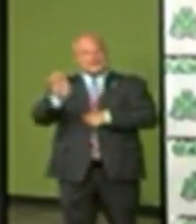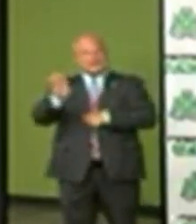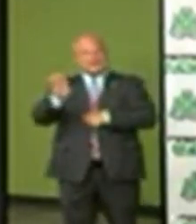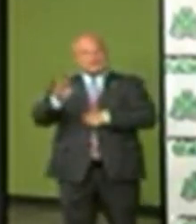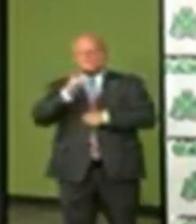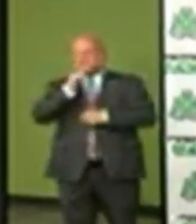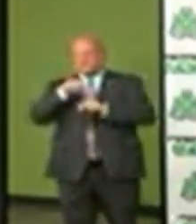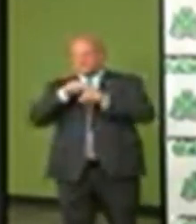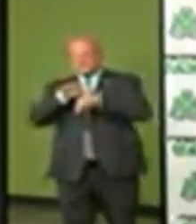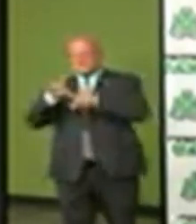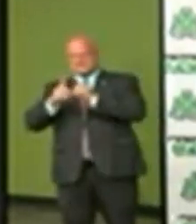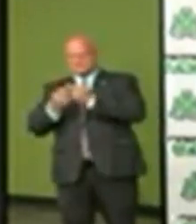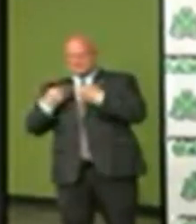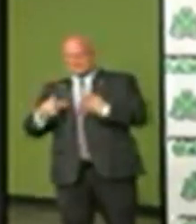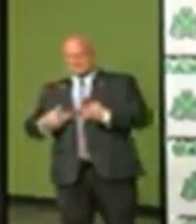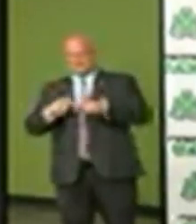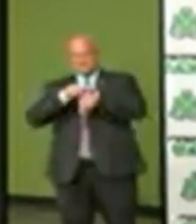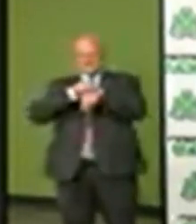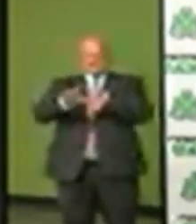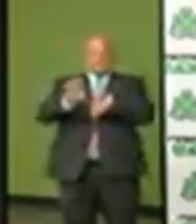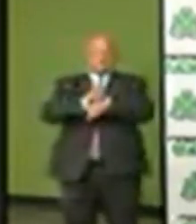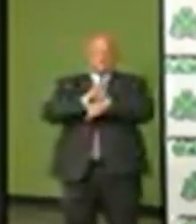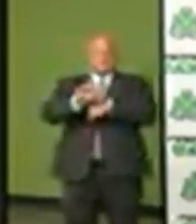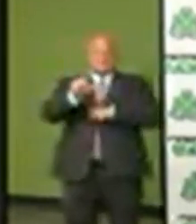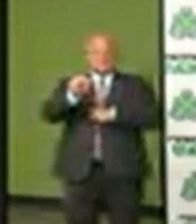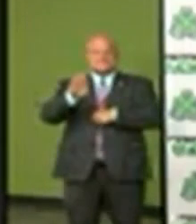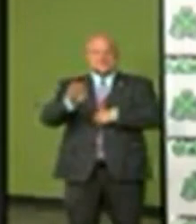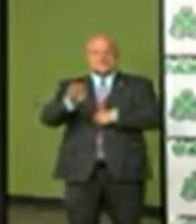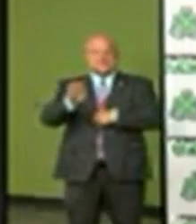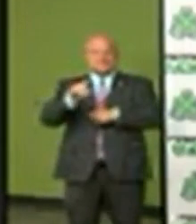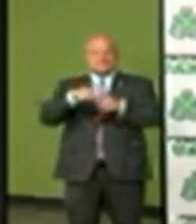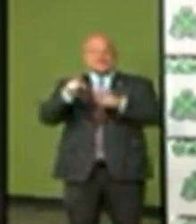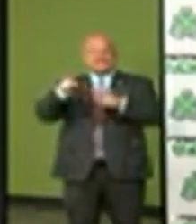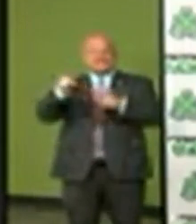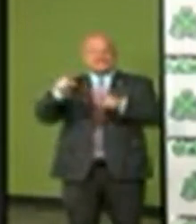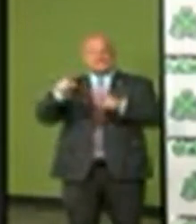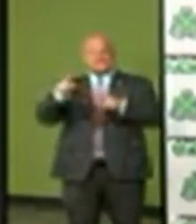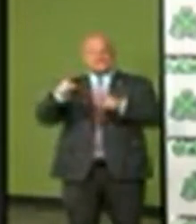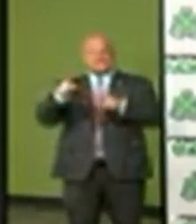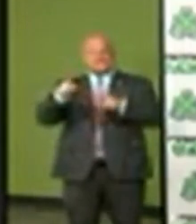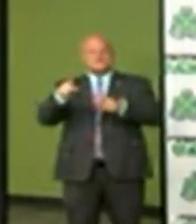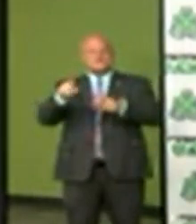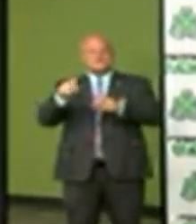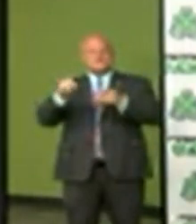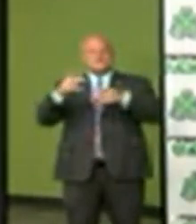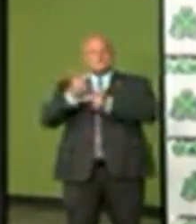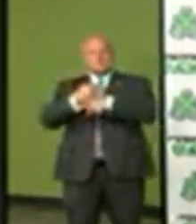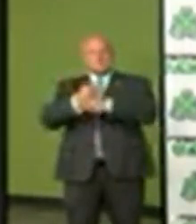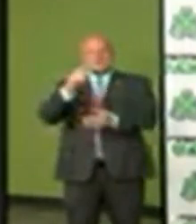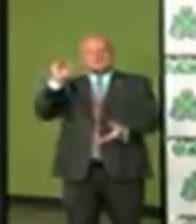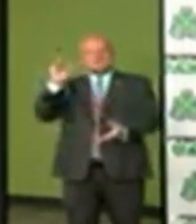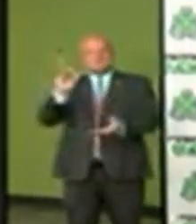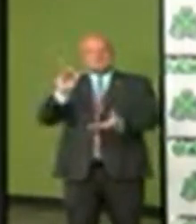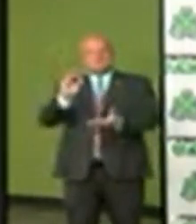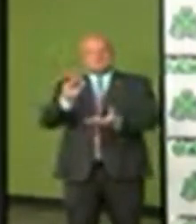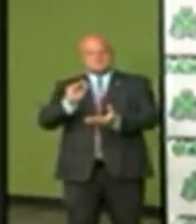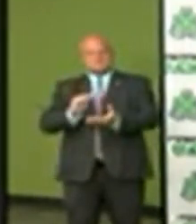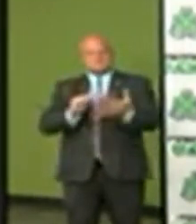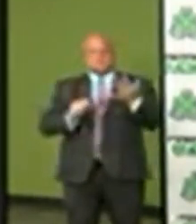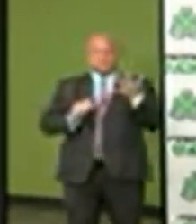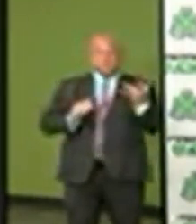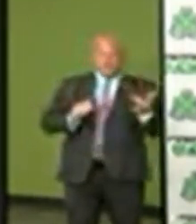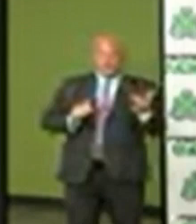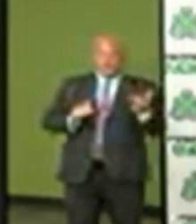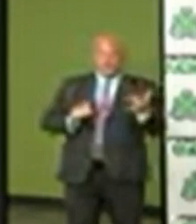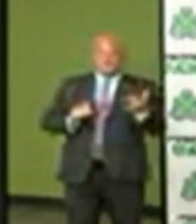send it to the Department of Health, and the commercial lab is decreasing in its production. Why is that happening? It's